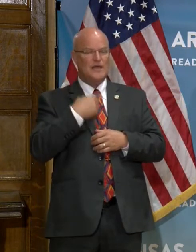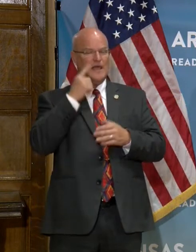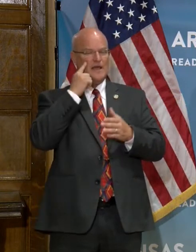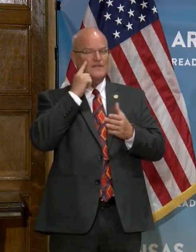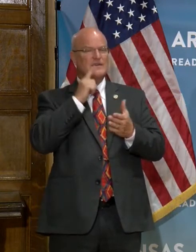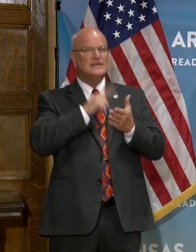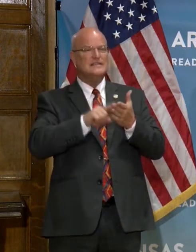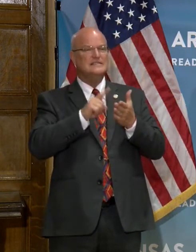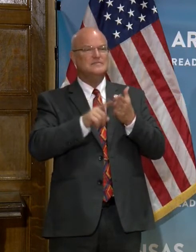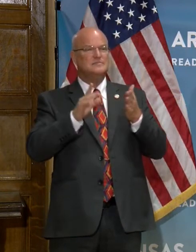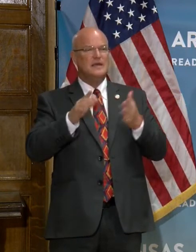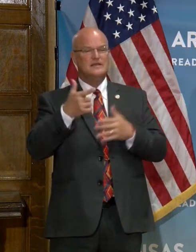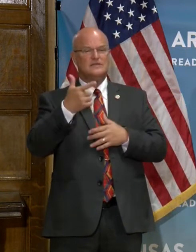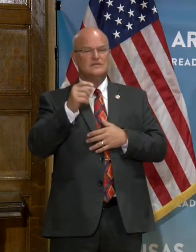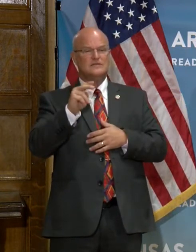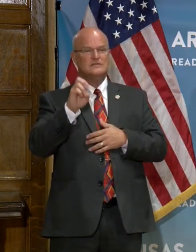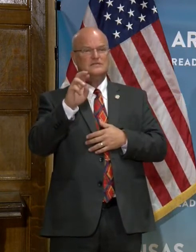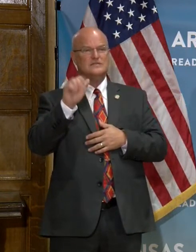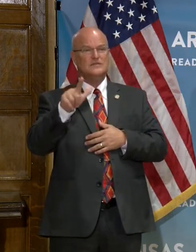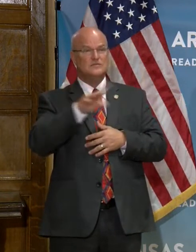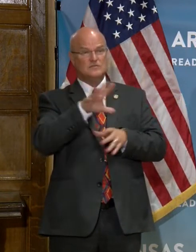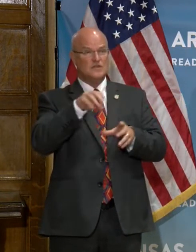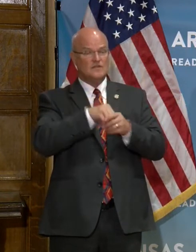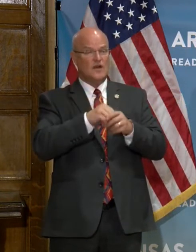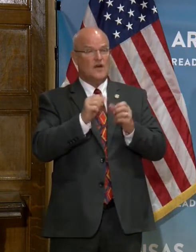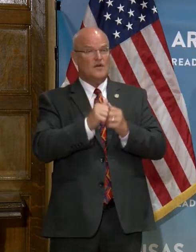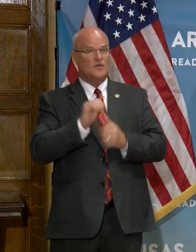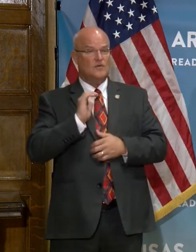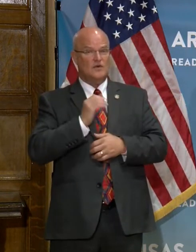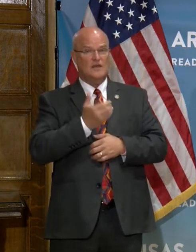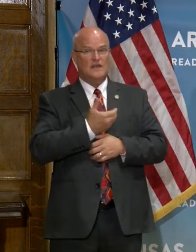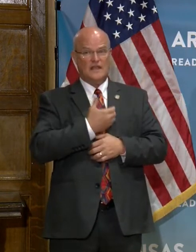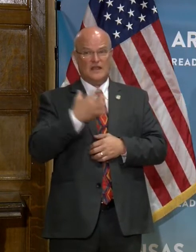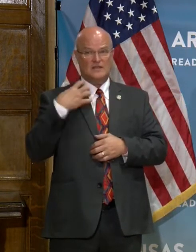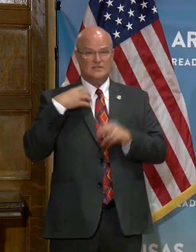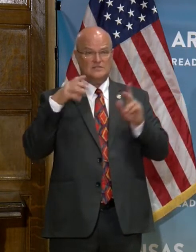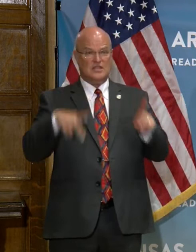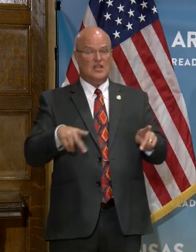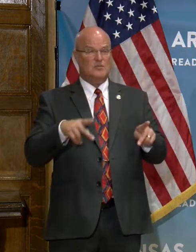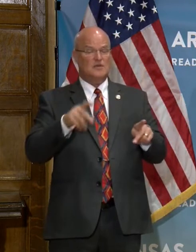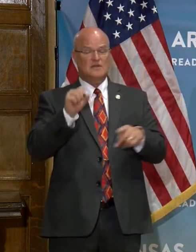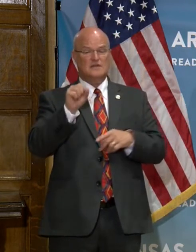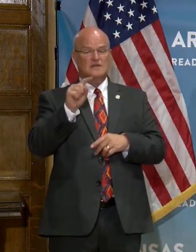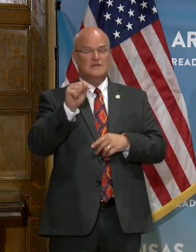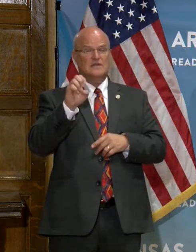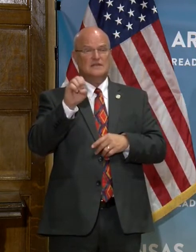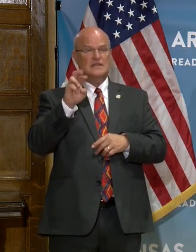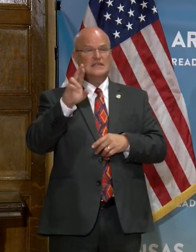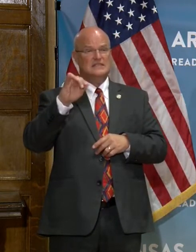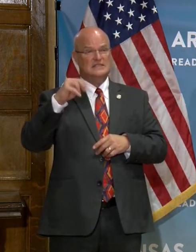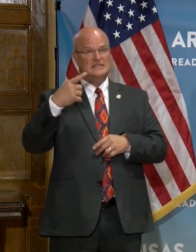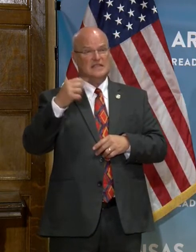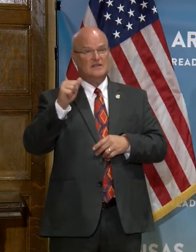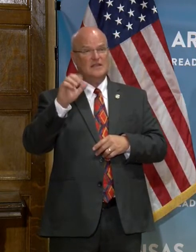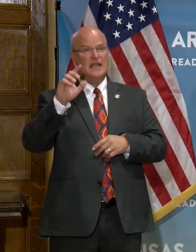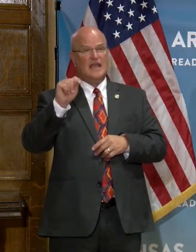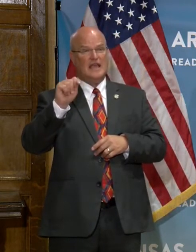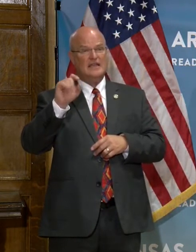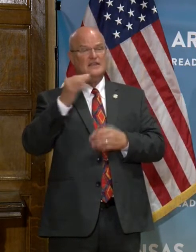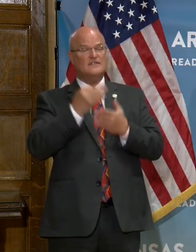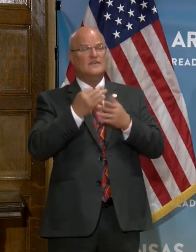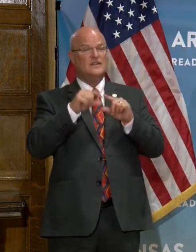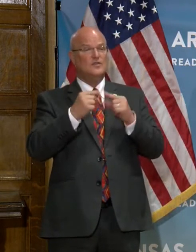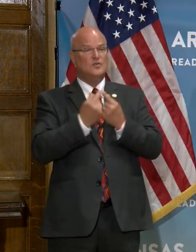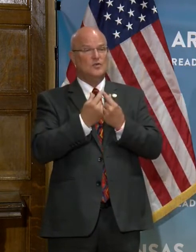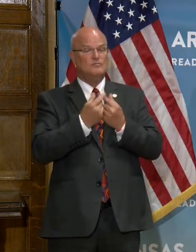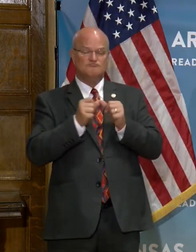Inspector General that is involved in our chairman of our Steering Act funding group, and we'll continue